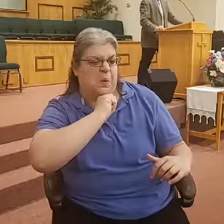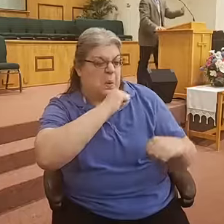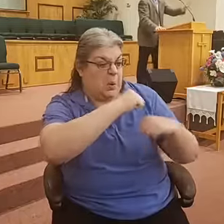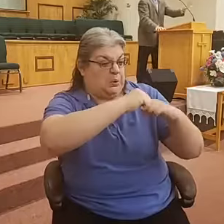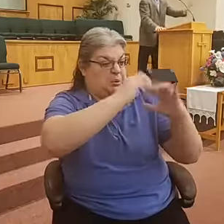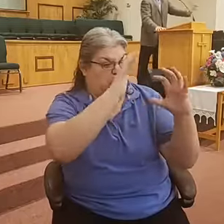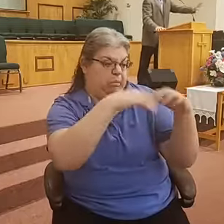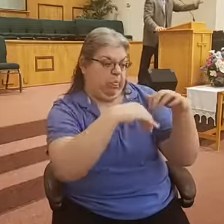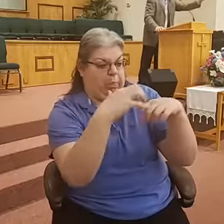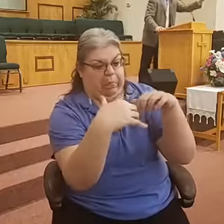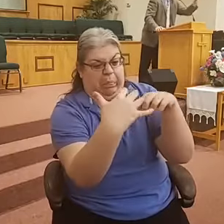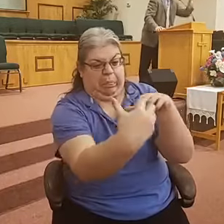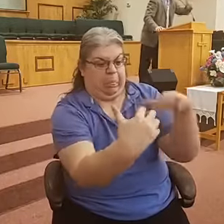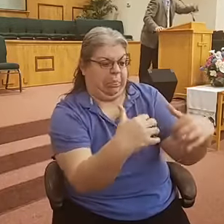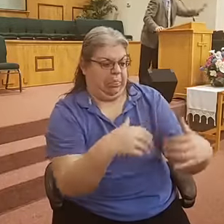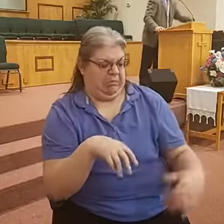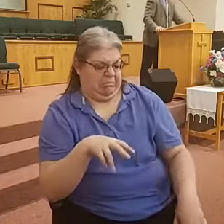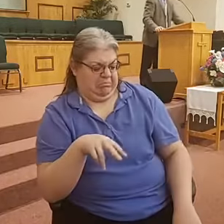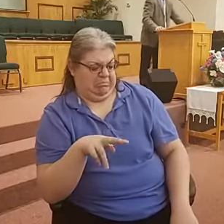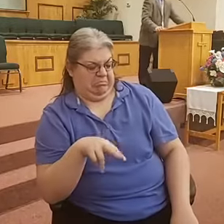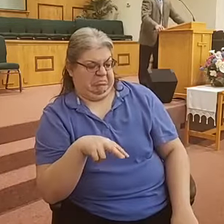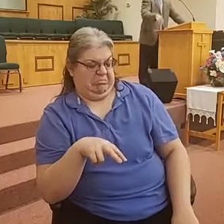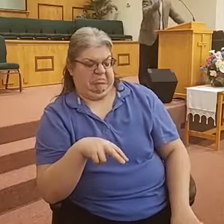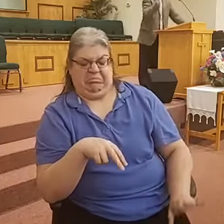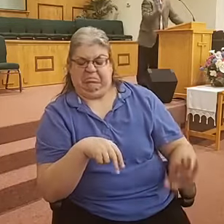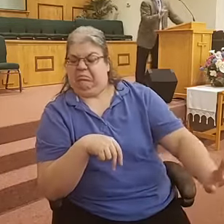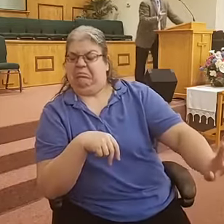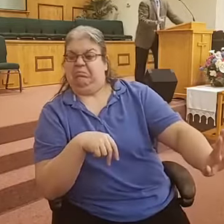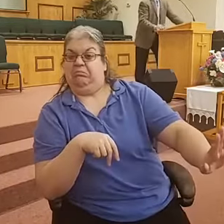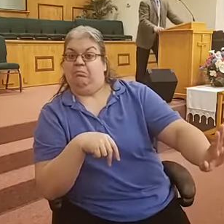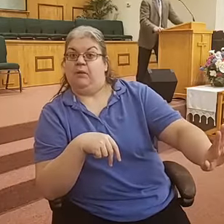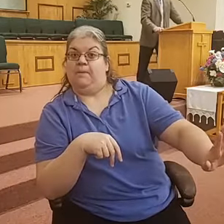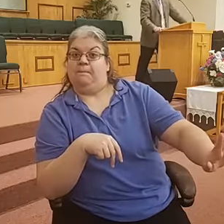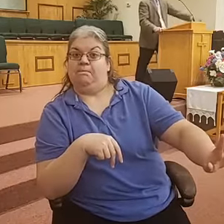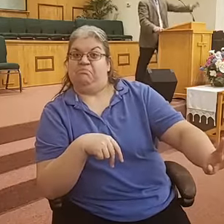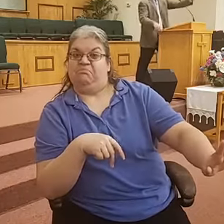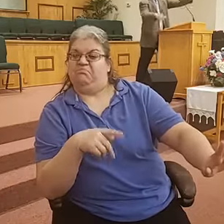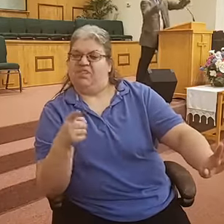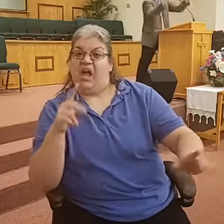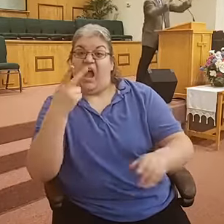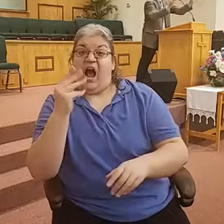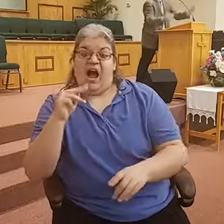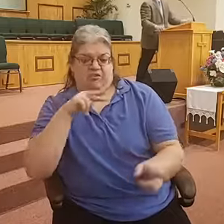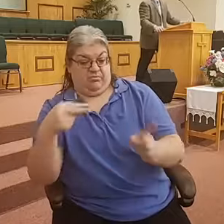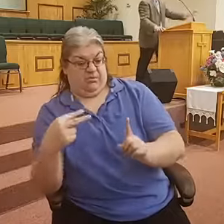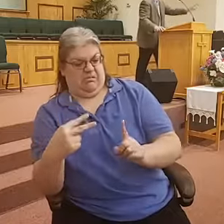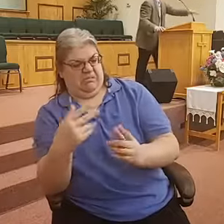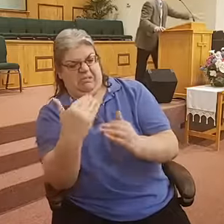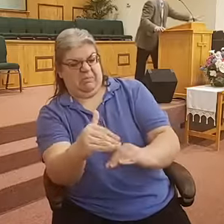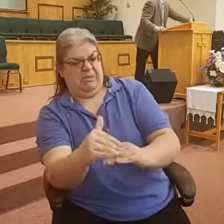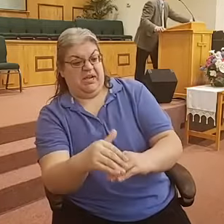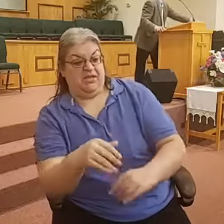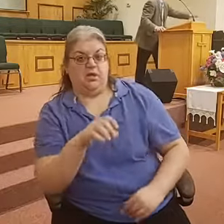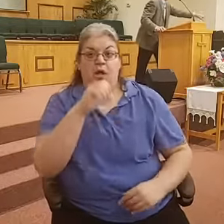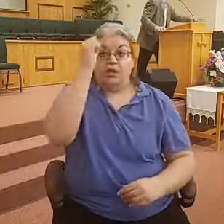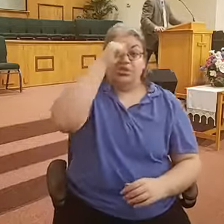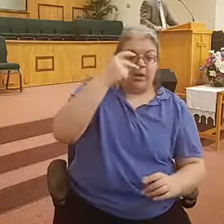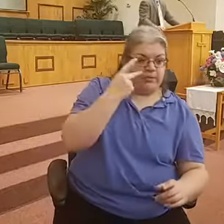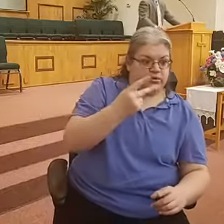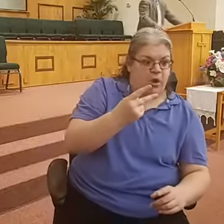renovation. Hiram saw limitation. But Solomon saw possibilities. Hiram